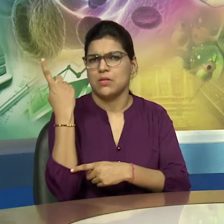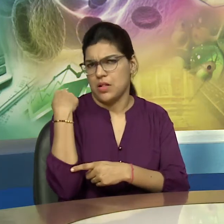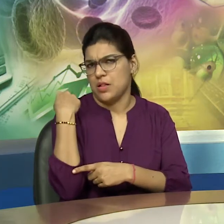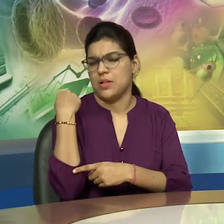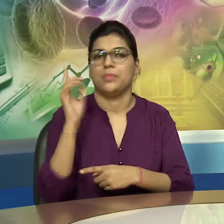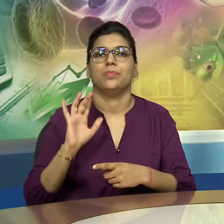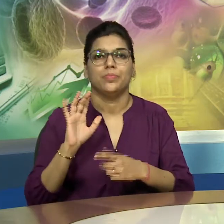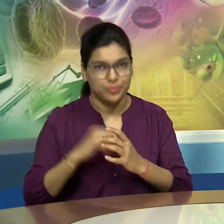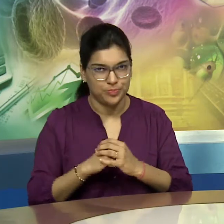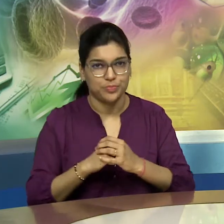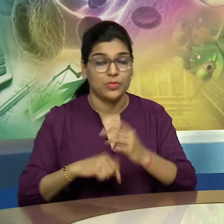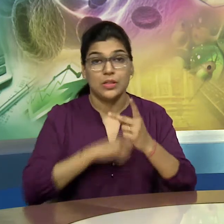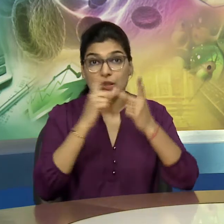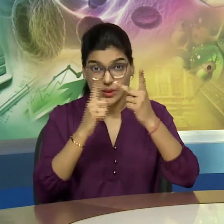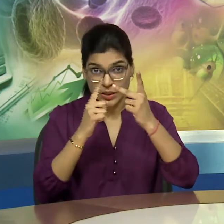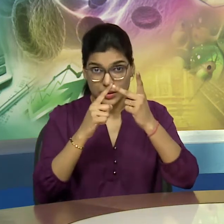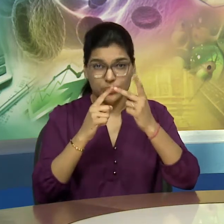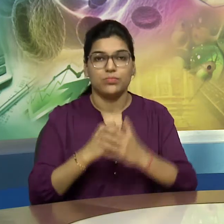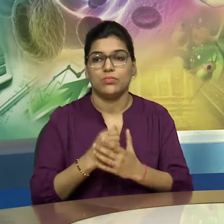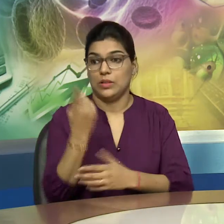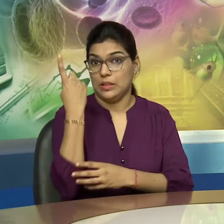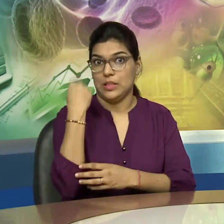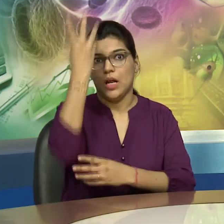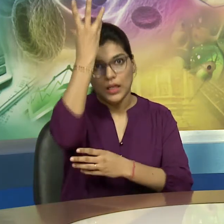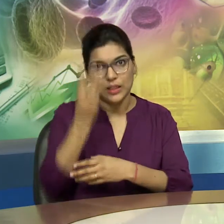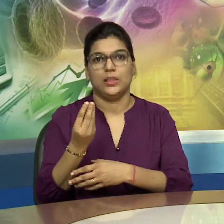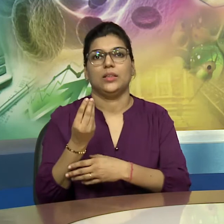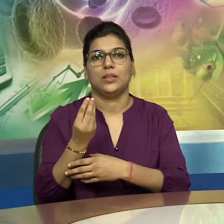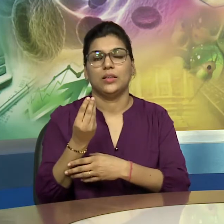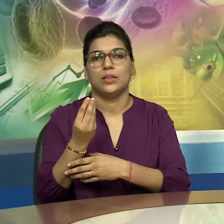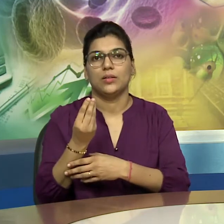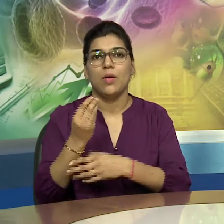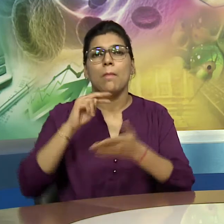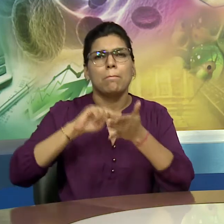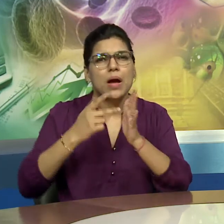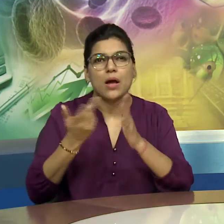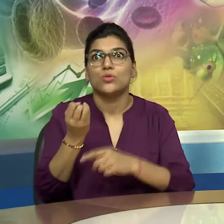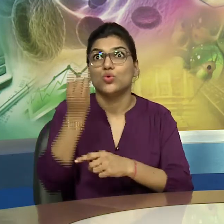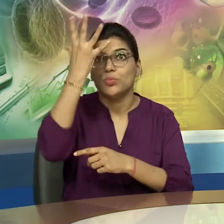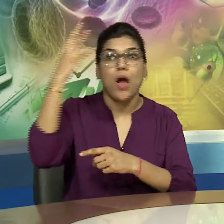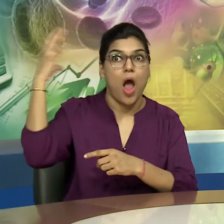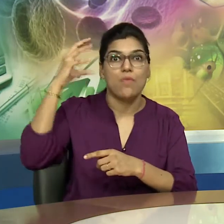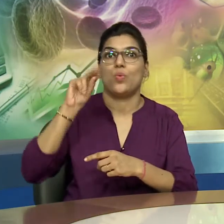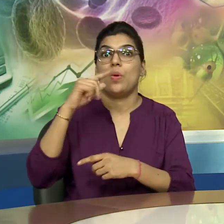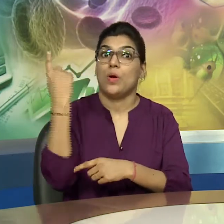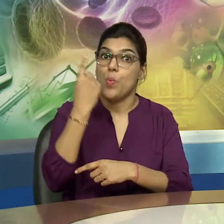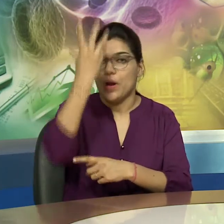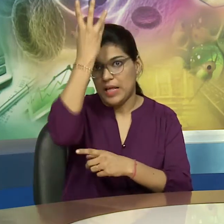yesterday. Whenever you are talking about yesterday, you need to put and use the past form of verb. Then